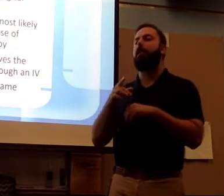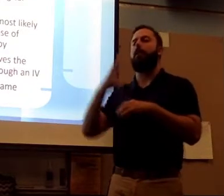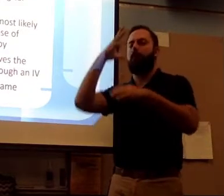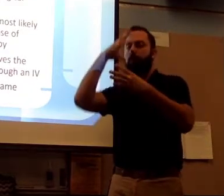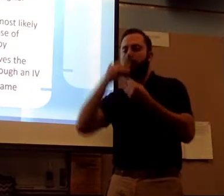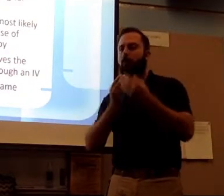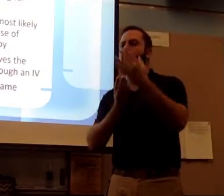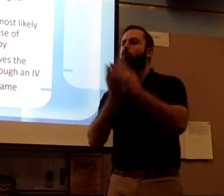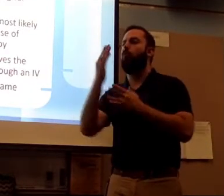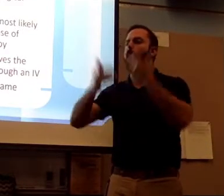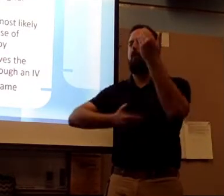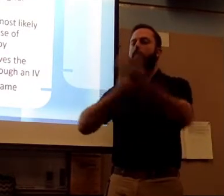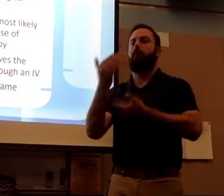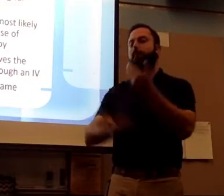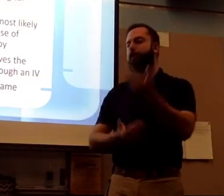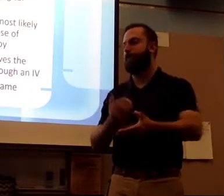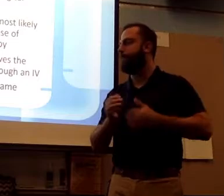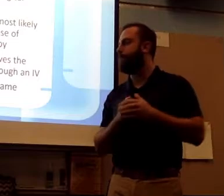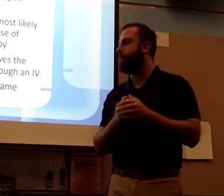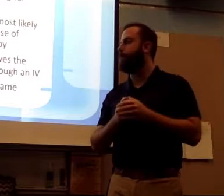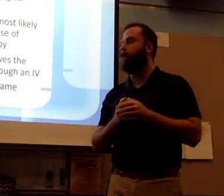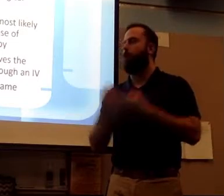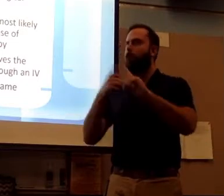process, from what I've heard most of the time.